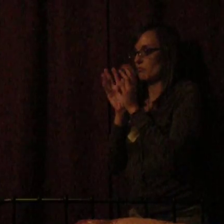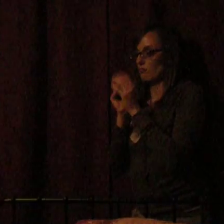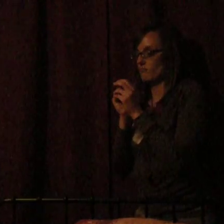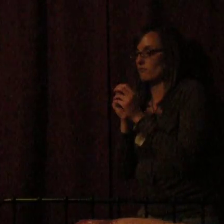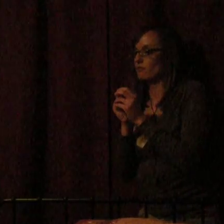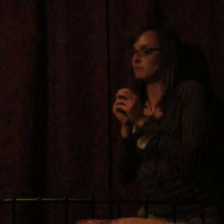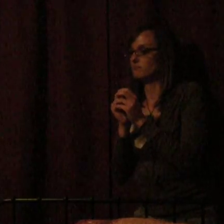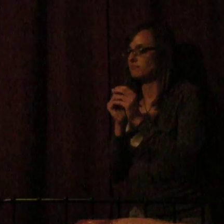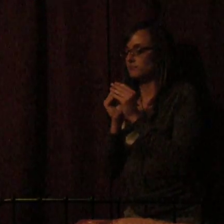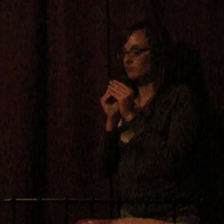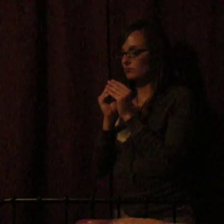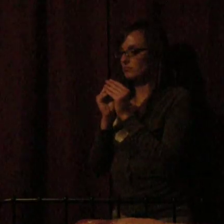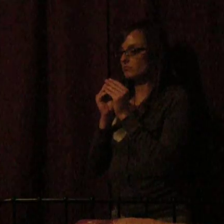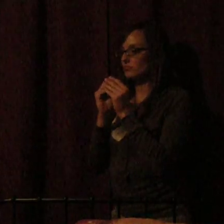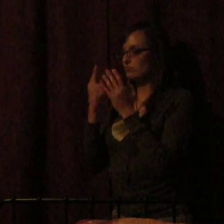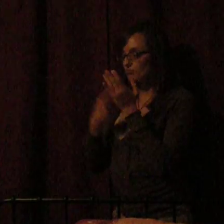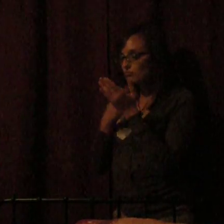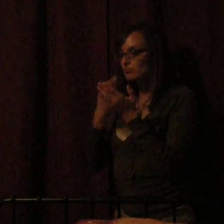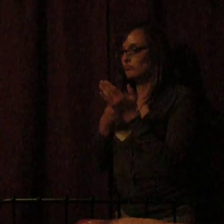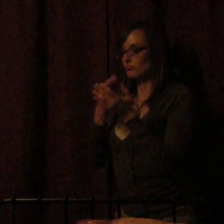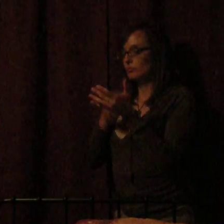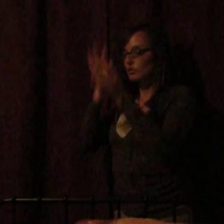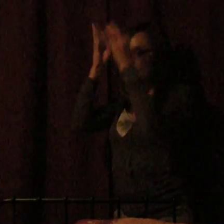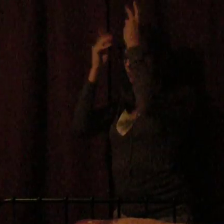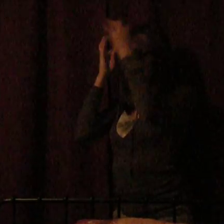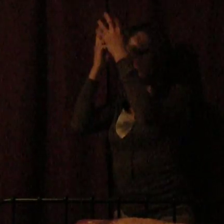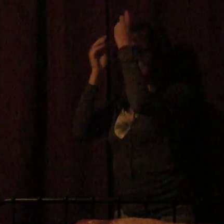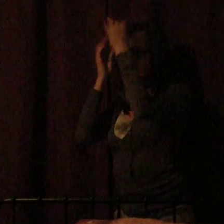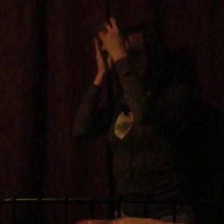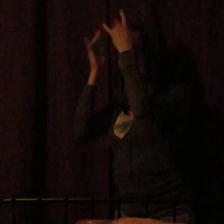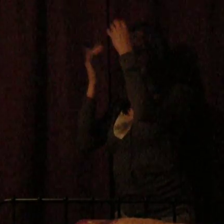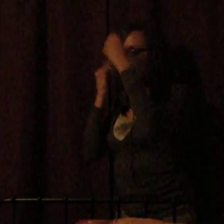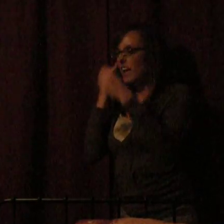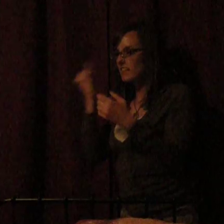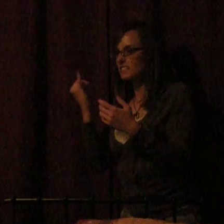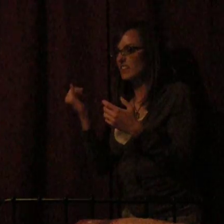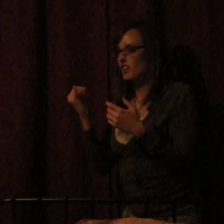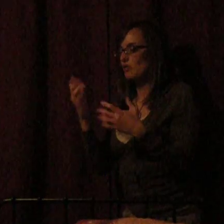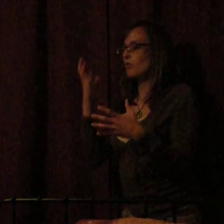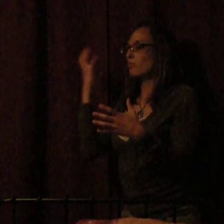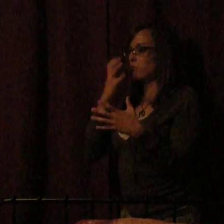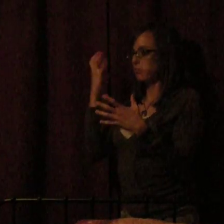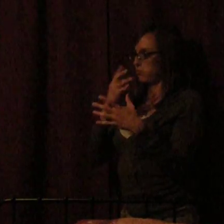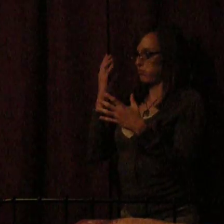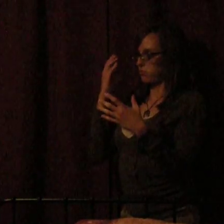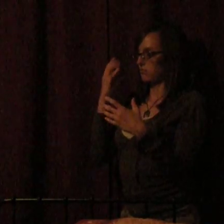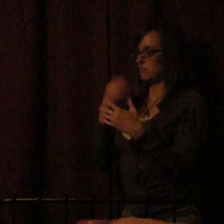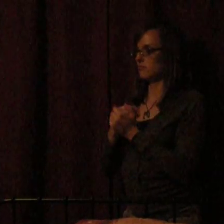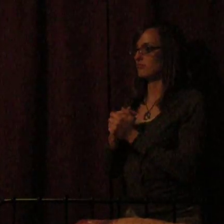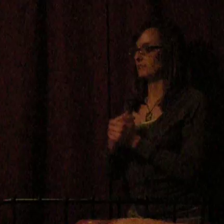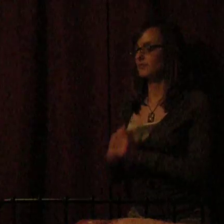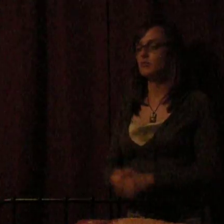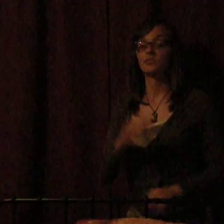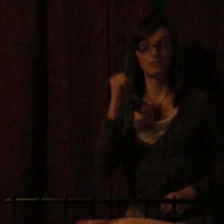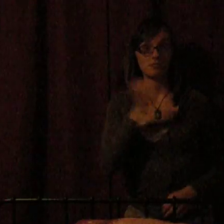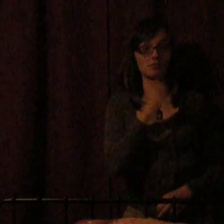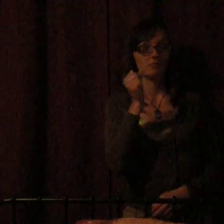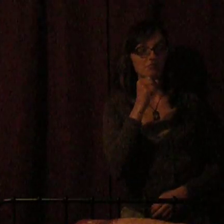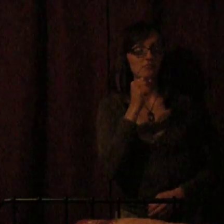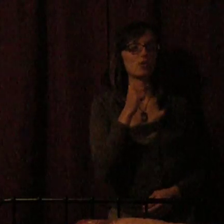minds get to work coming up with ideas that you would never have thought of. Yeah, I see. So once you show